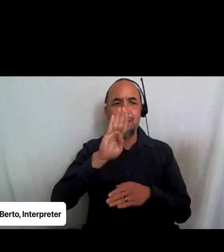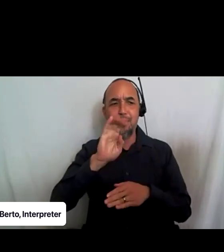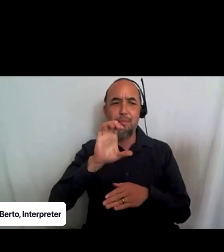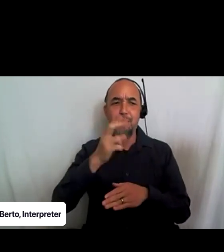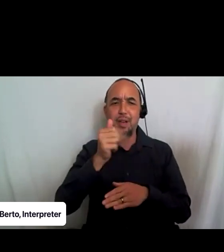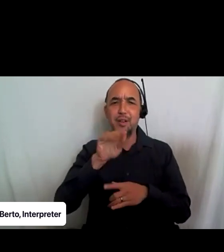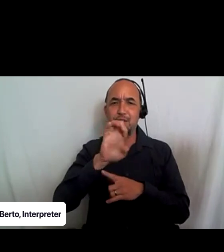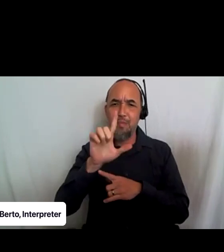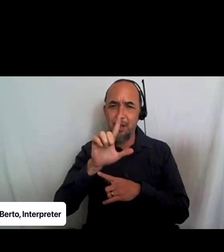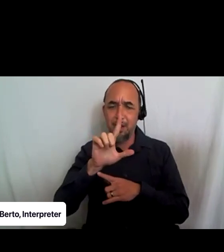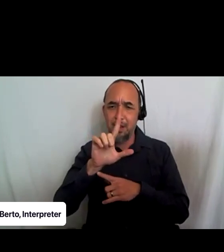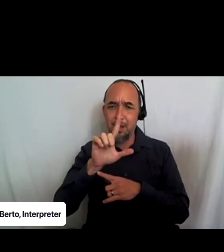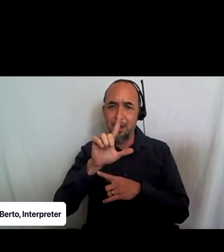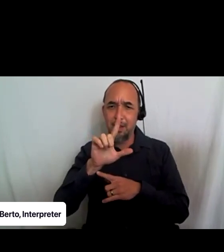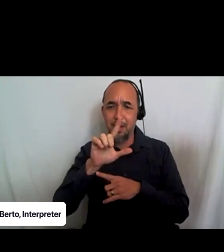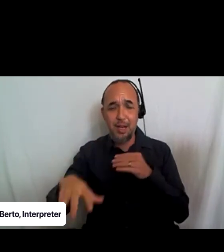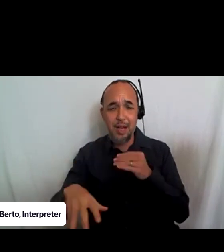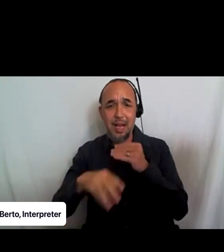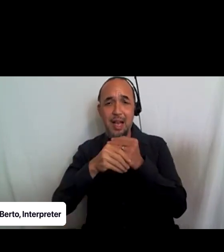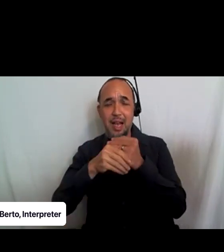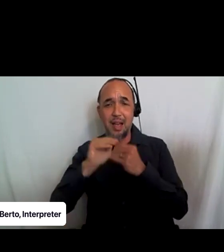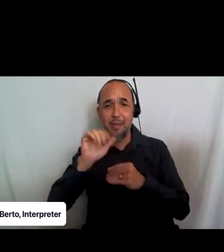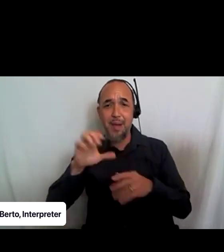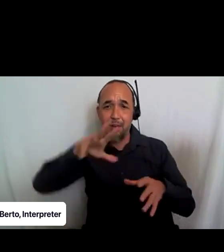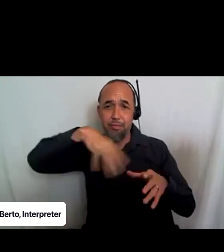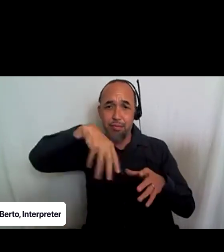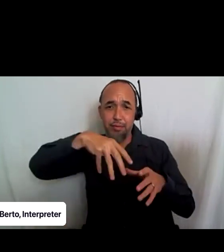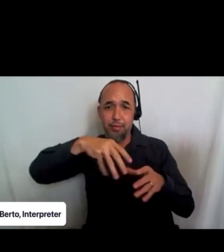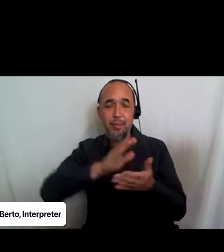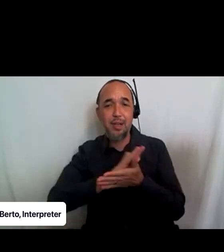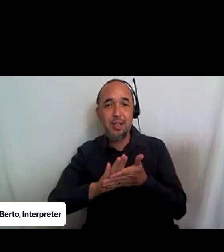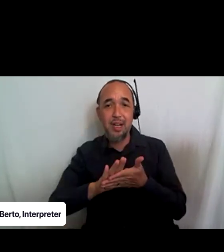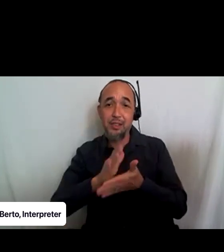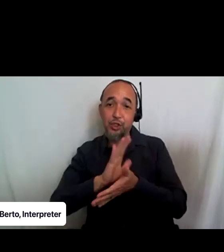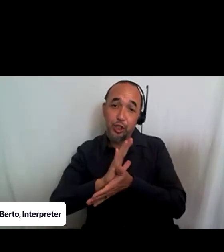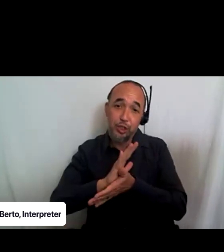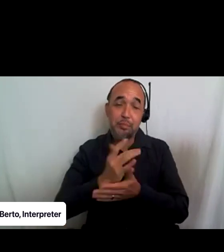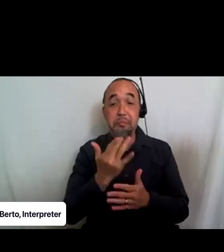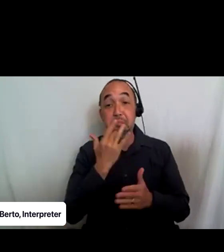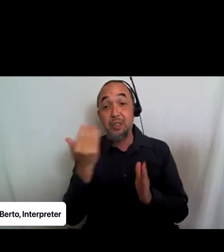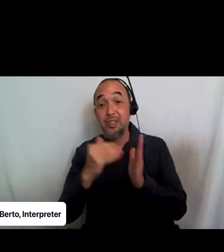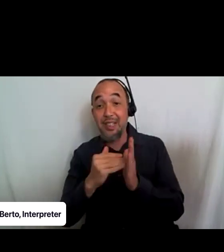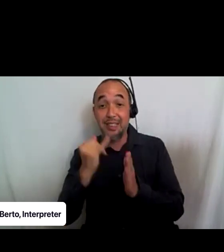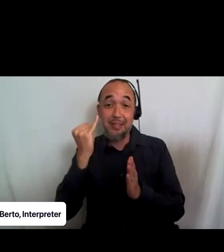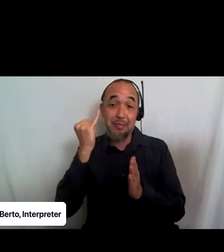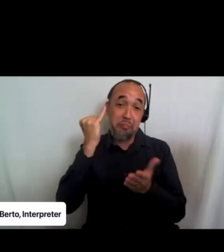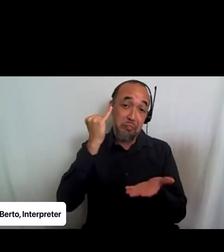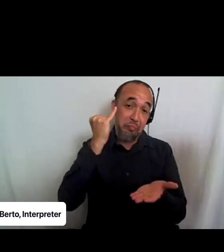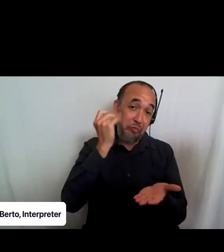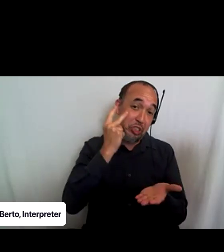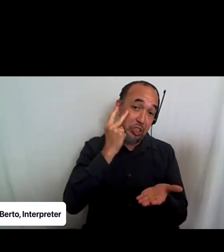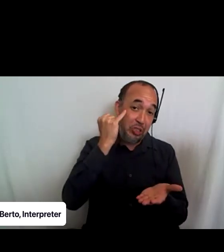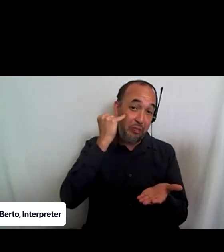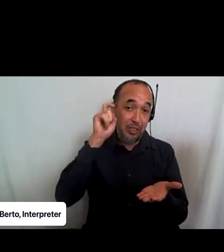and you added your macaroni to it with nice cheeses. Give it a taste again. See if you want to add more salt,